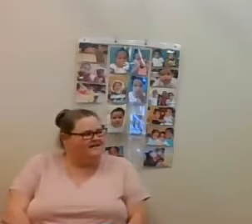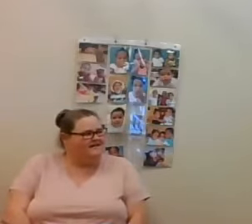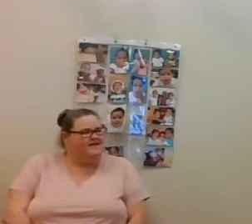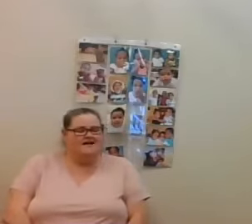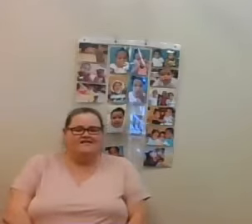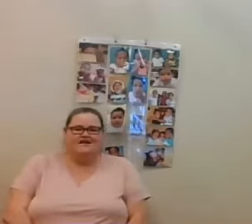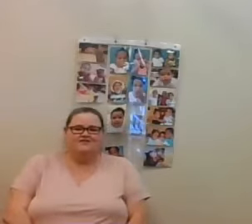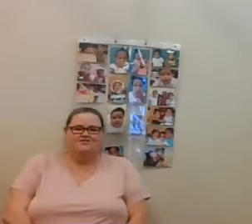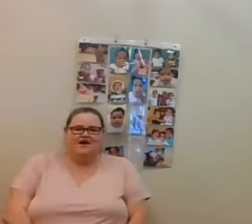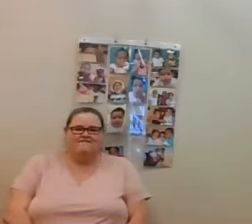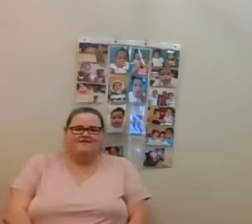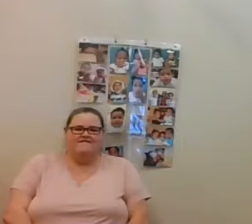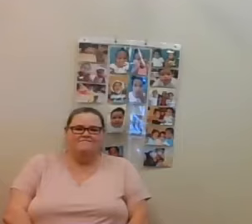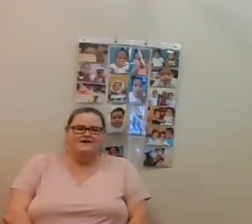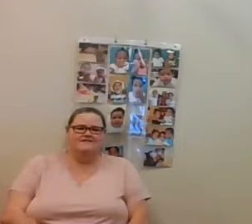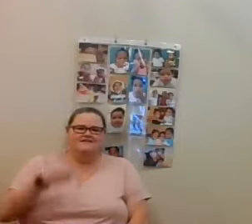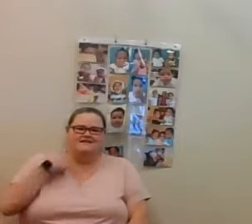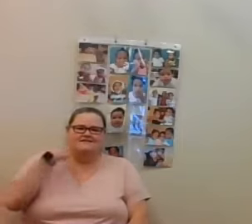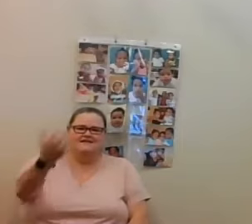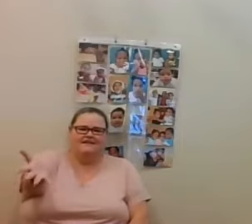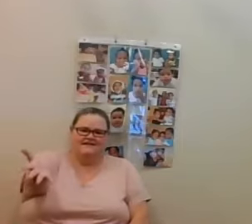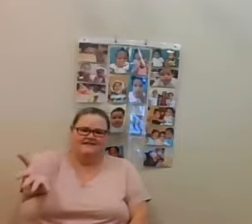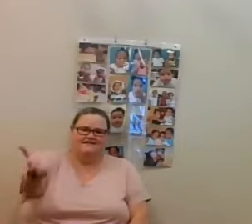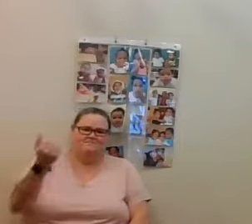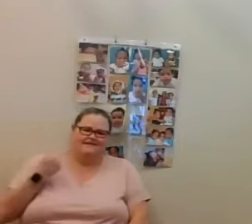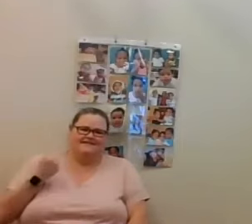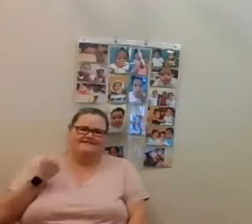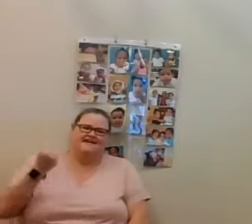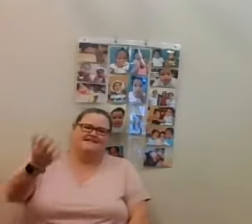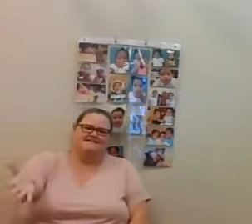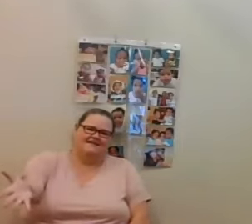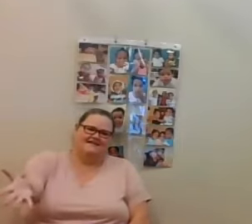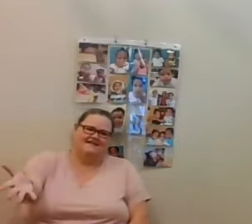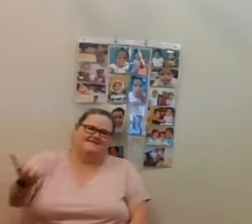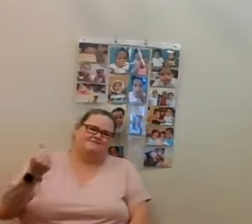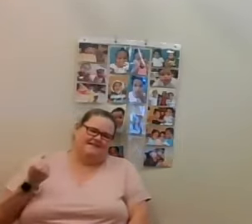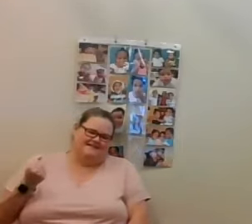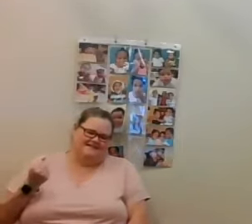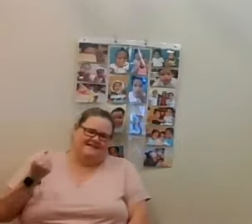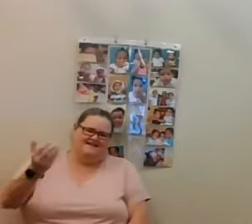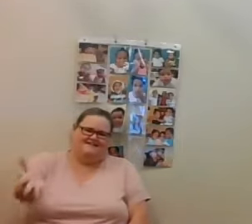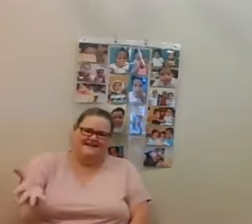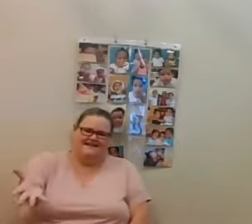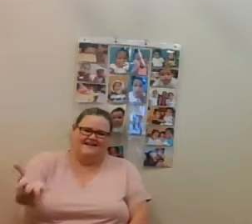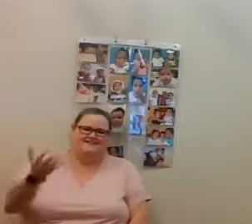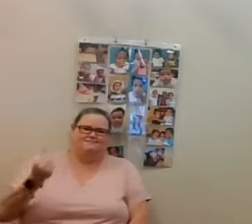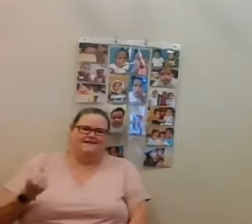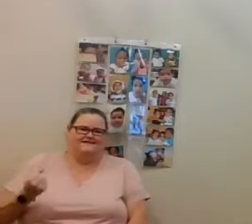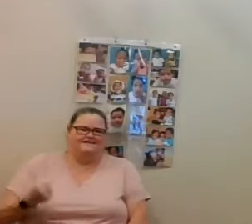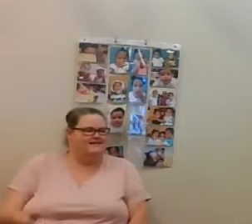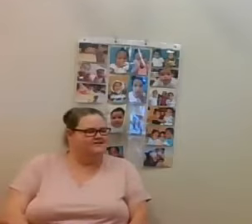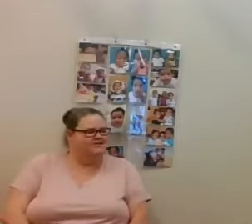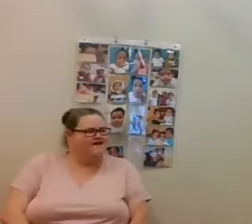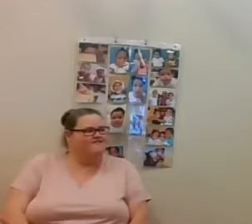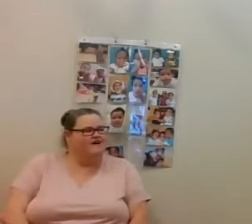long. The driver on the bus says tickets, please, tickets, please, tickets,